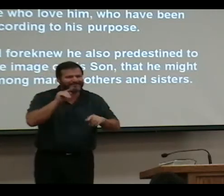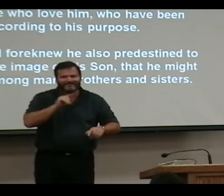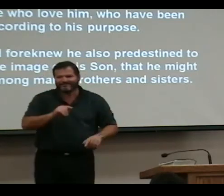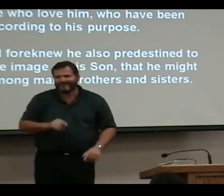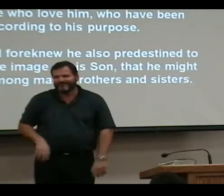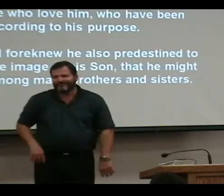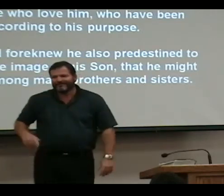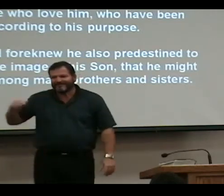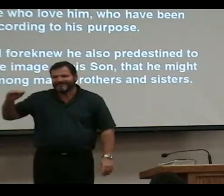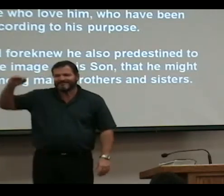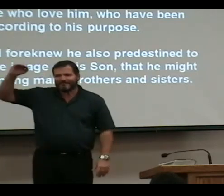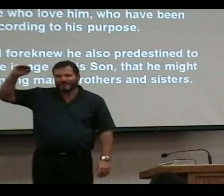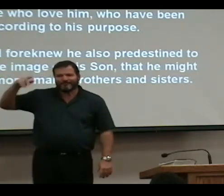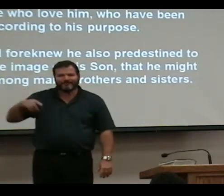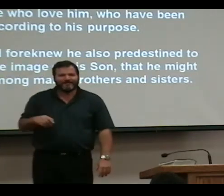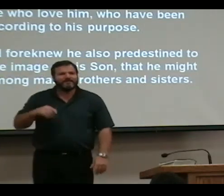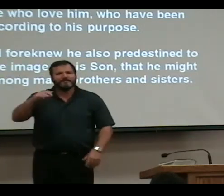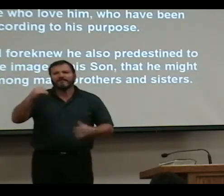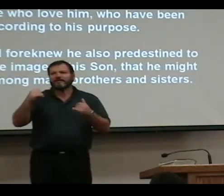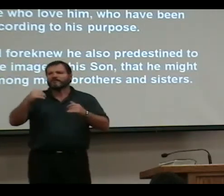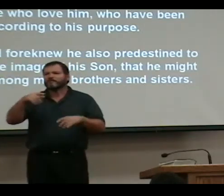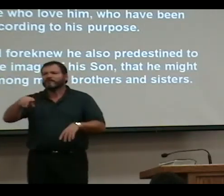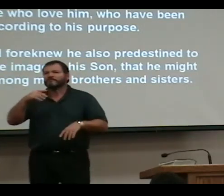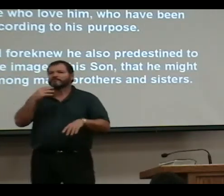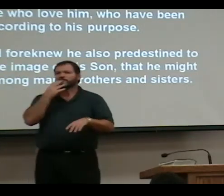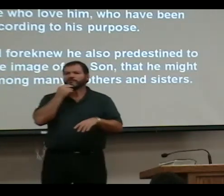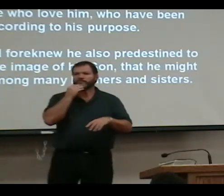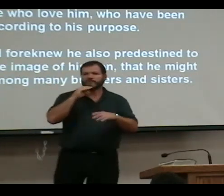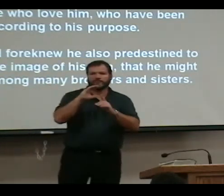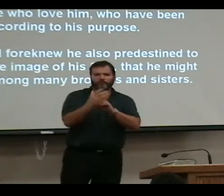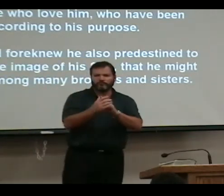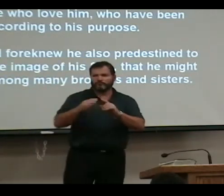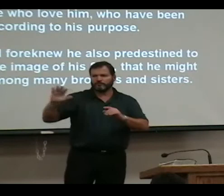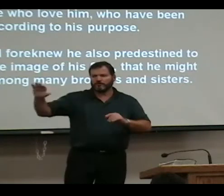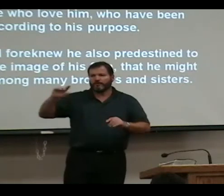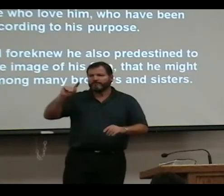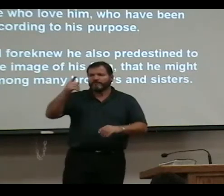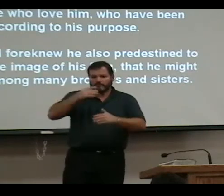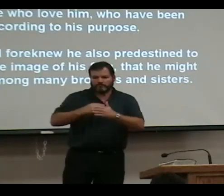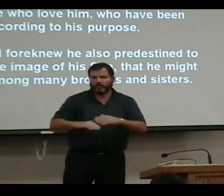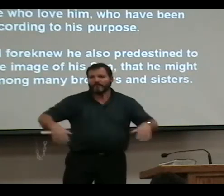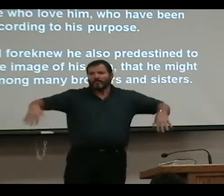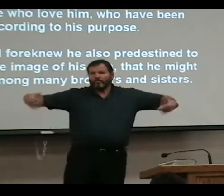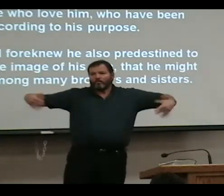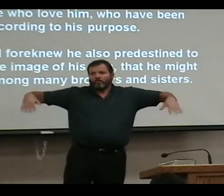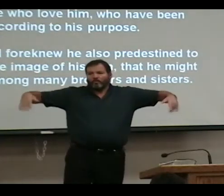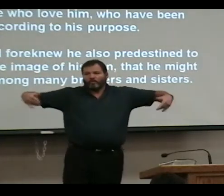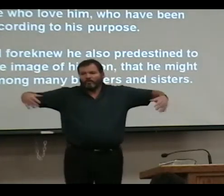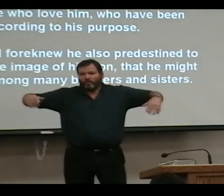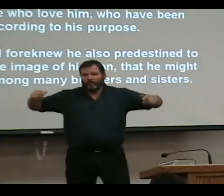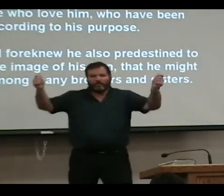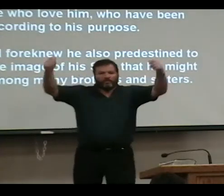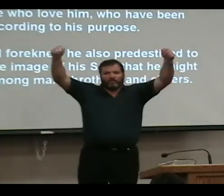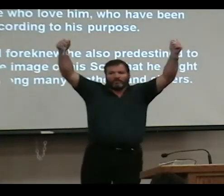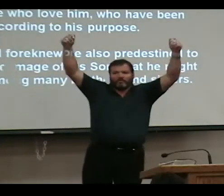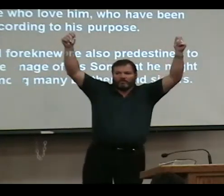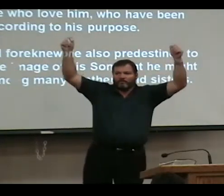We're all little brothers of Jesus. Jesus, the firstborn, wow, he's the most important.